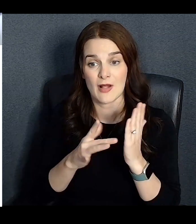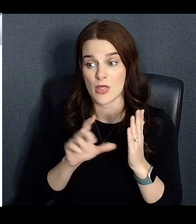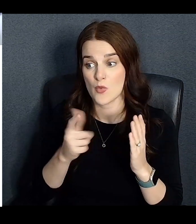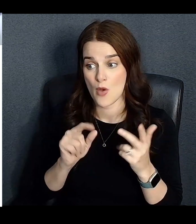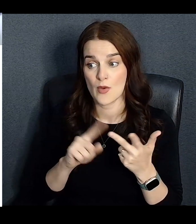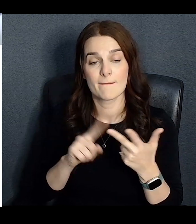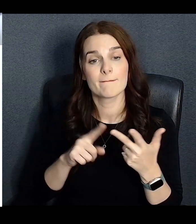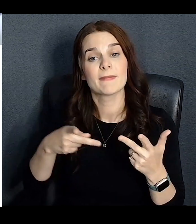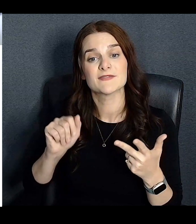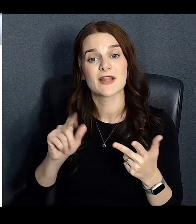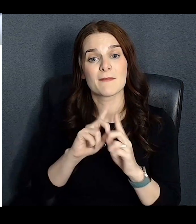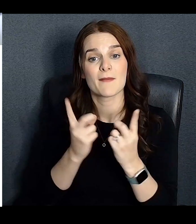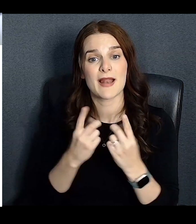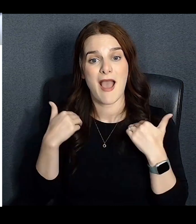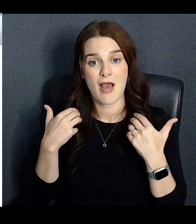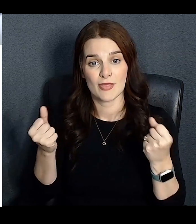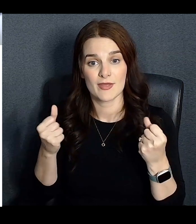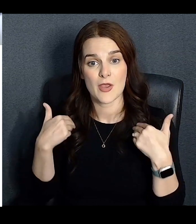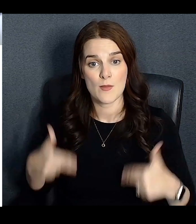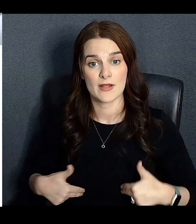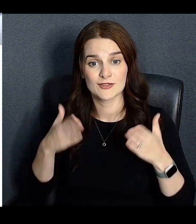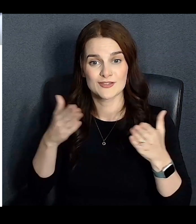Department of Human Services logo.